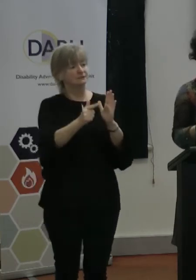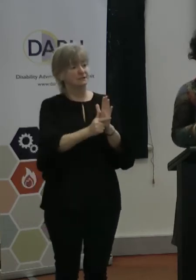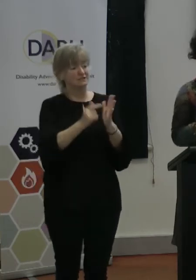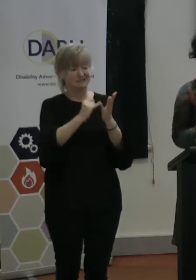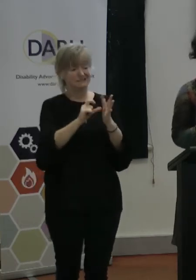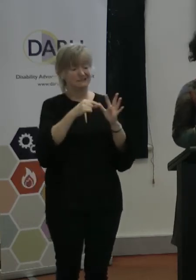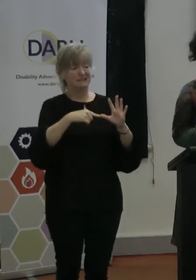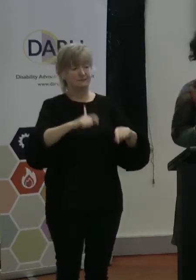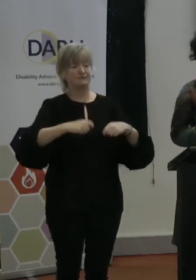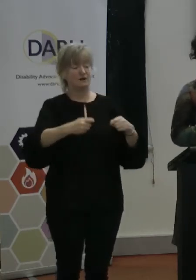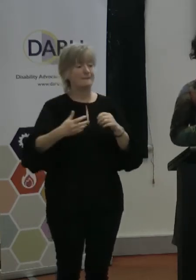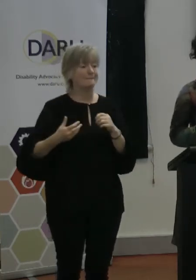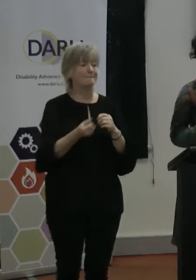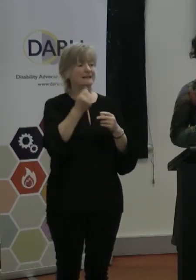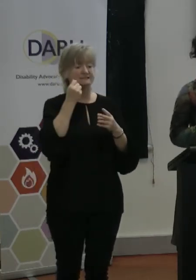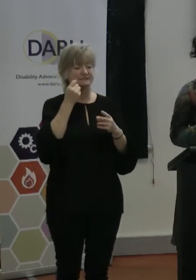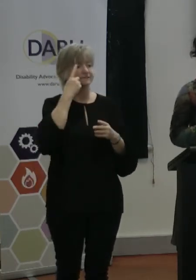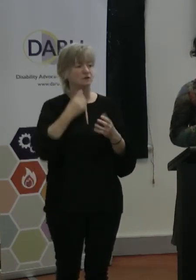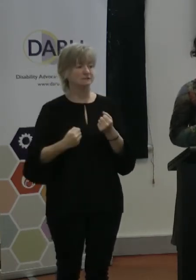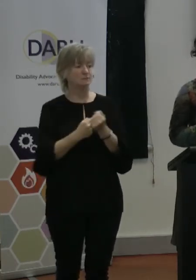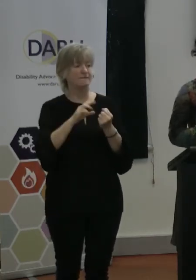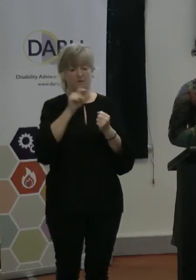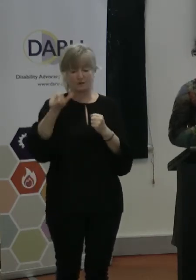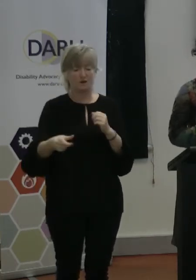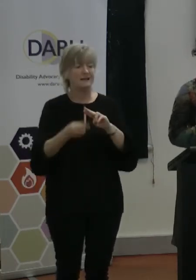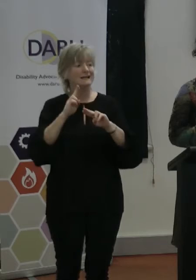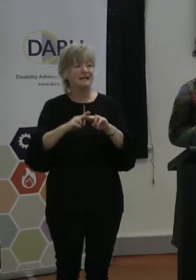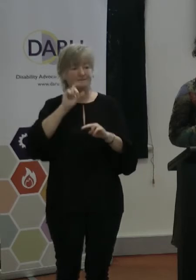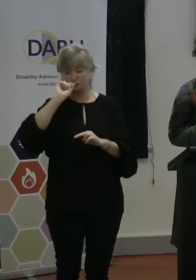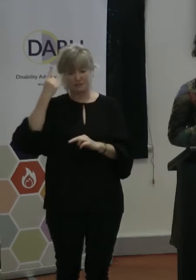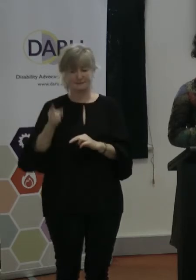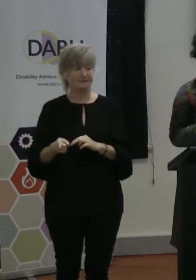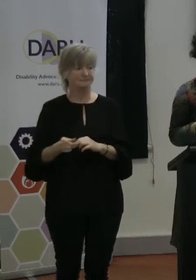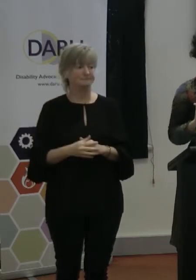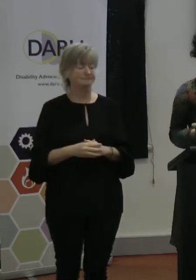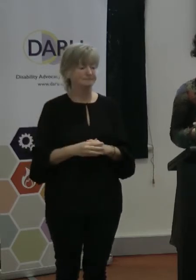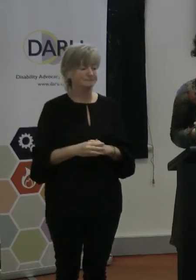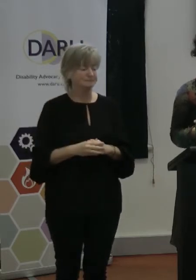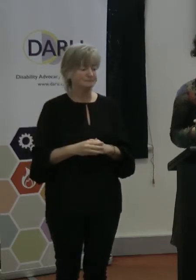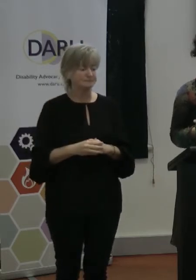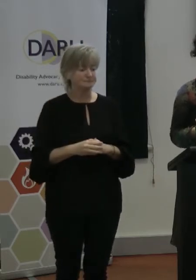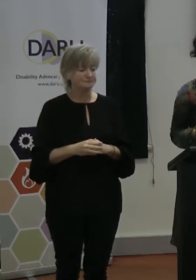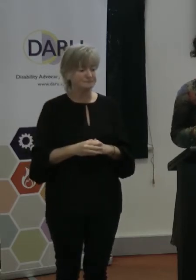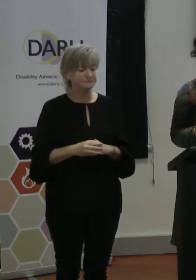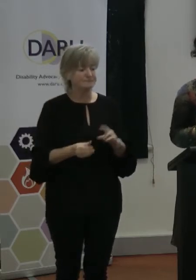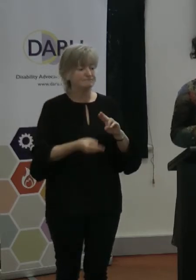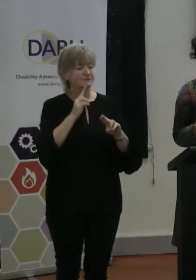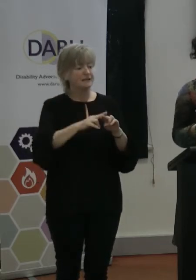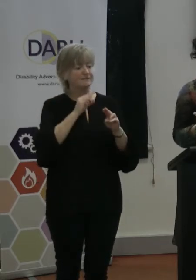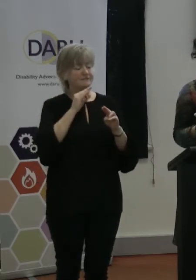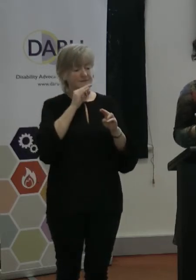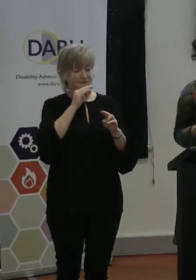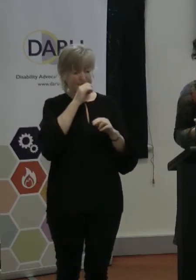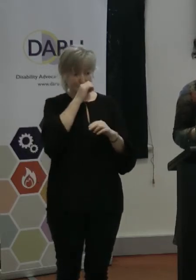SDA provider must seek support for that client if they need help in understanding it. If the SDA provider, if